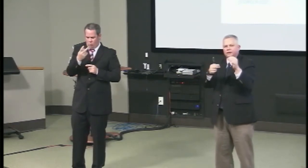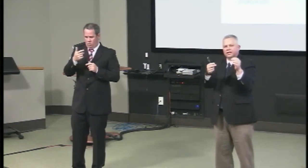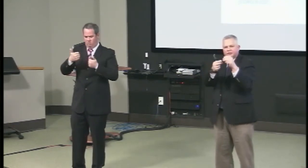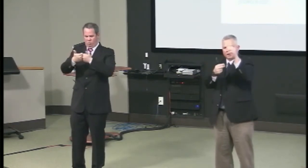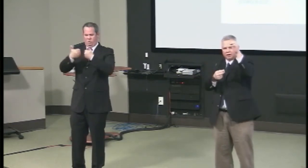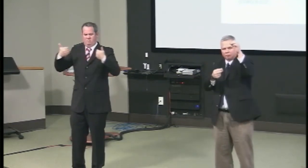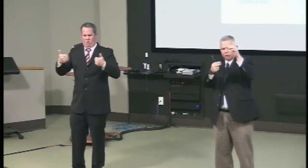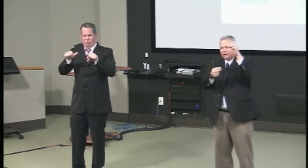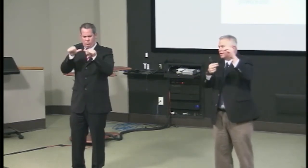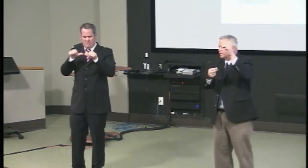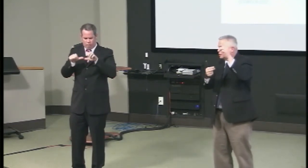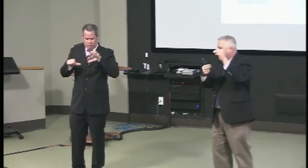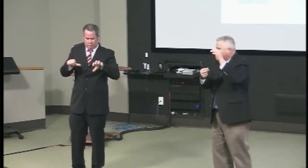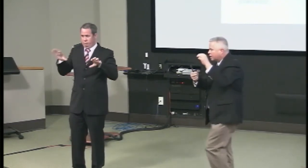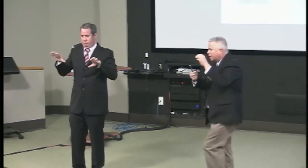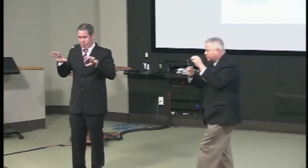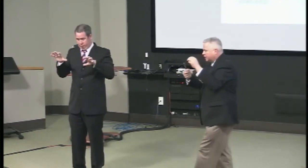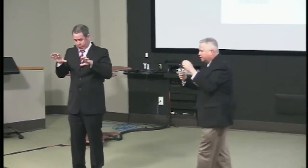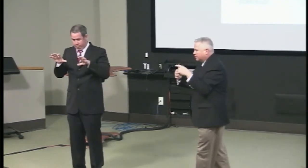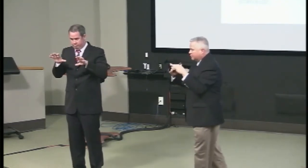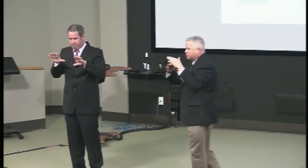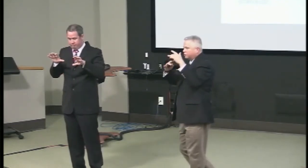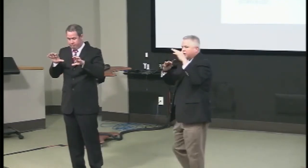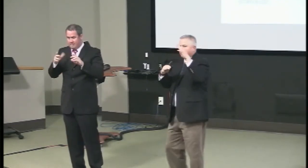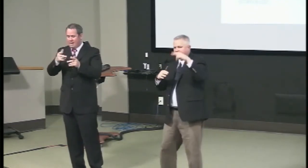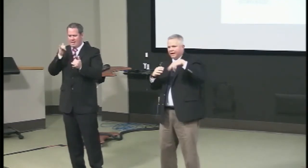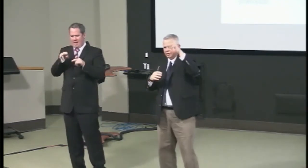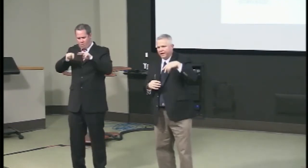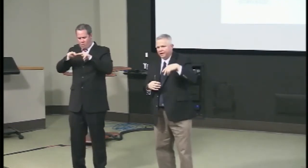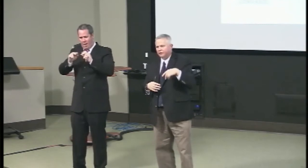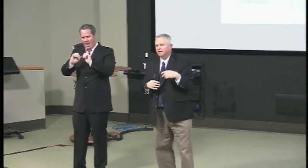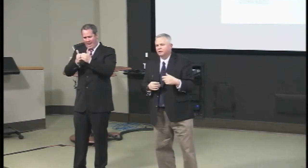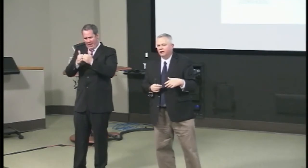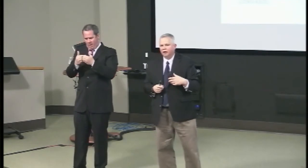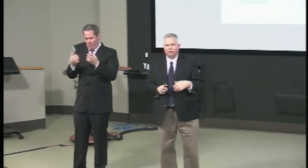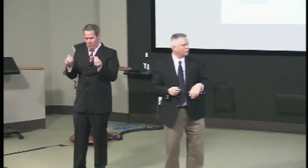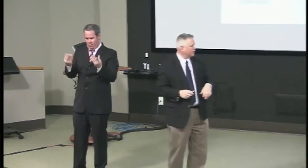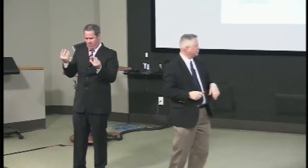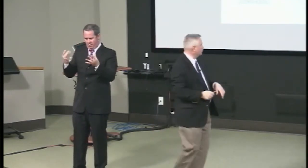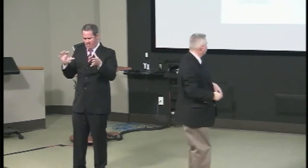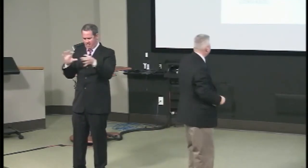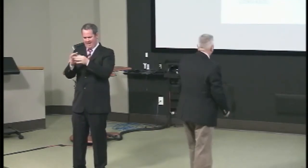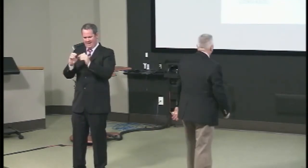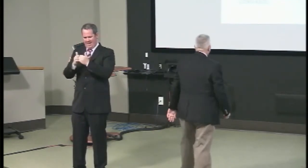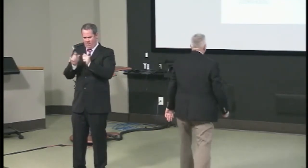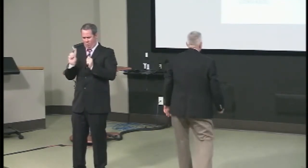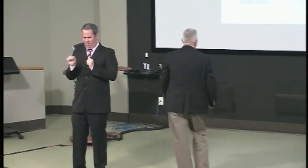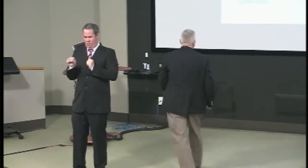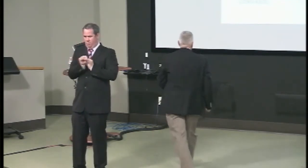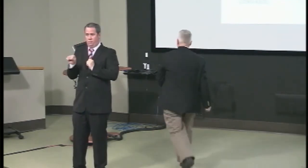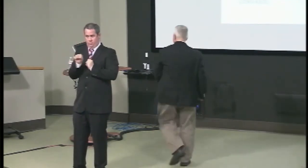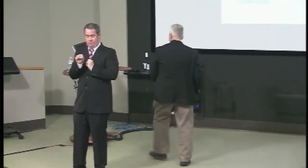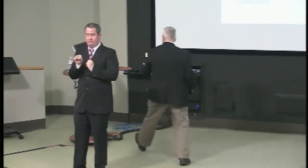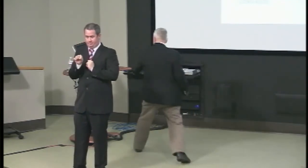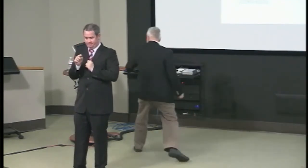that circuit is poorly constructed, there should be a breakdown in that correlation. And what we